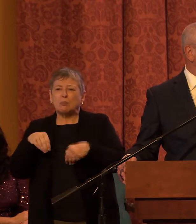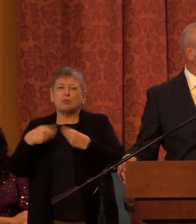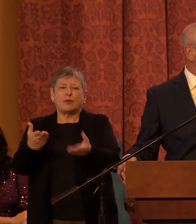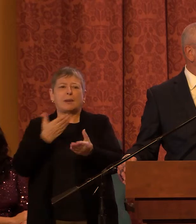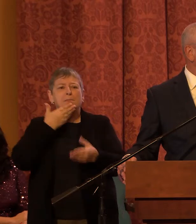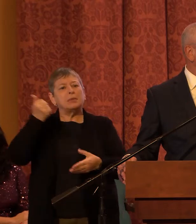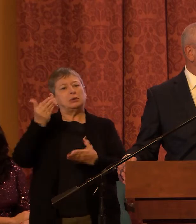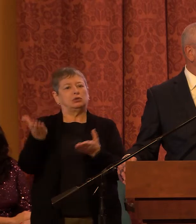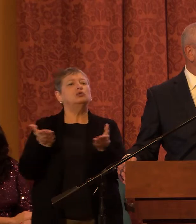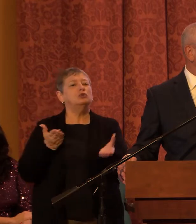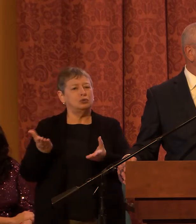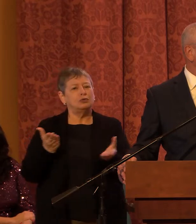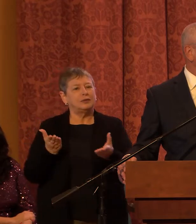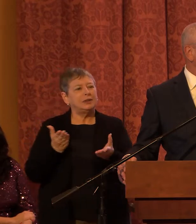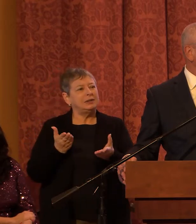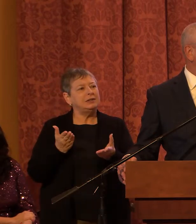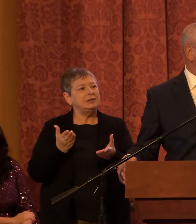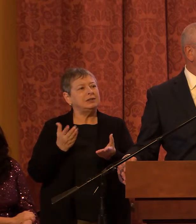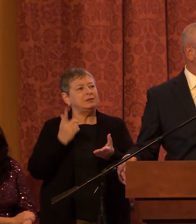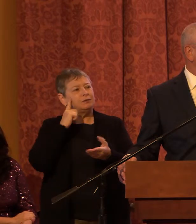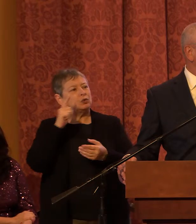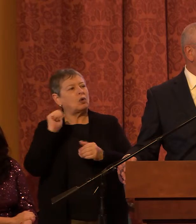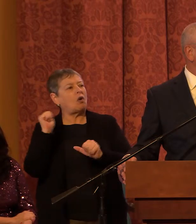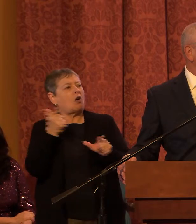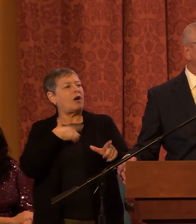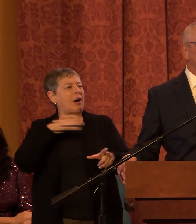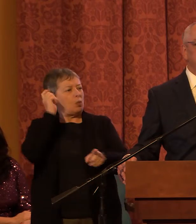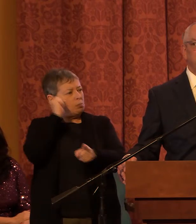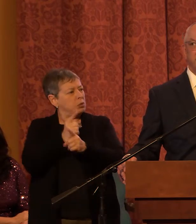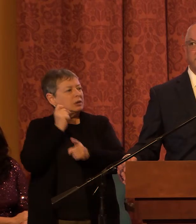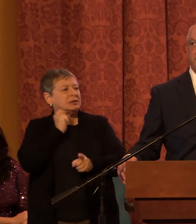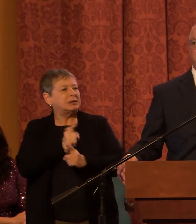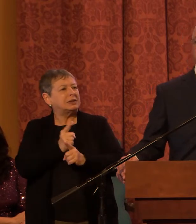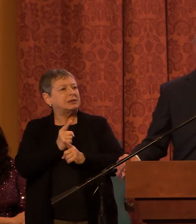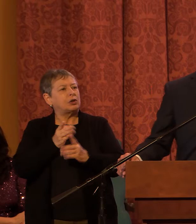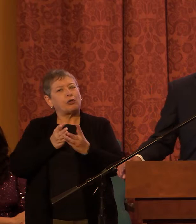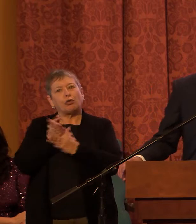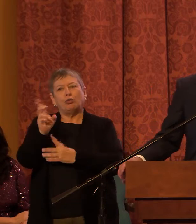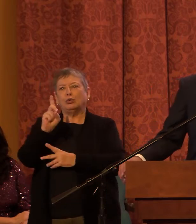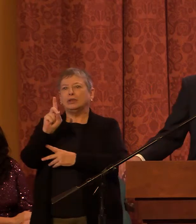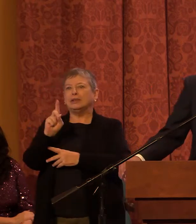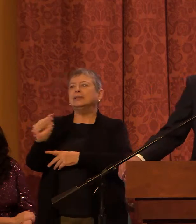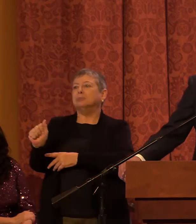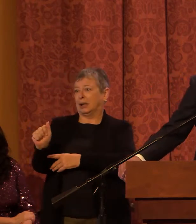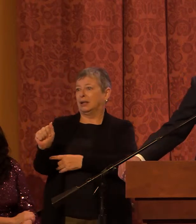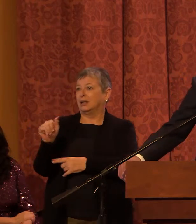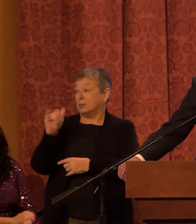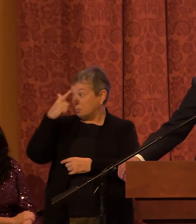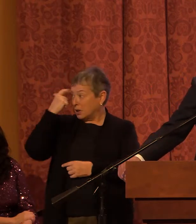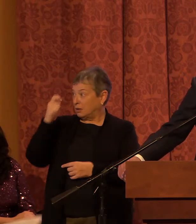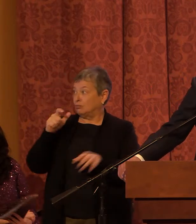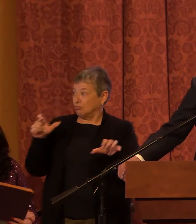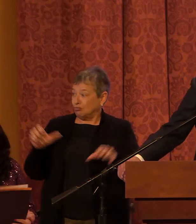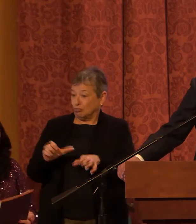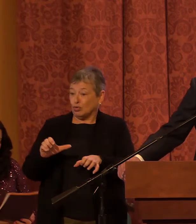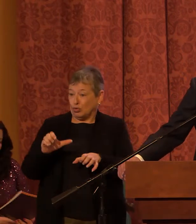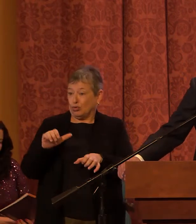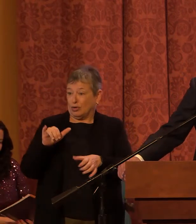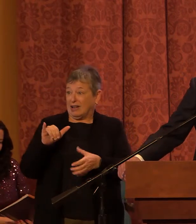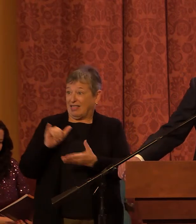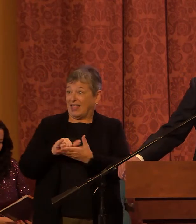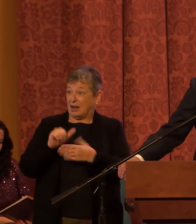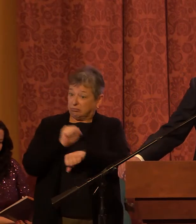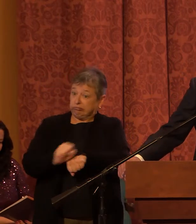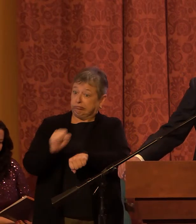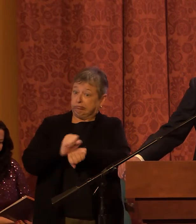serve all of our brothers and sisters with disabilities. And that's because you're doing them. You're doing them every day,